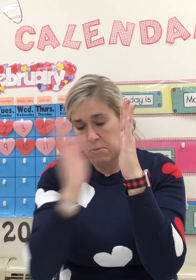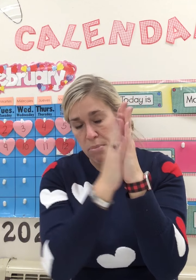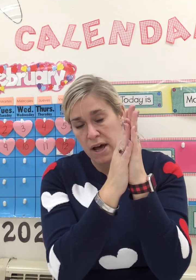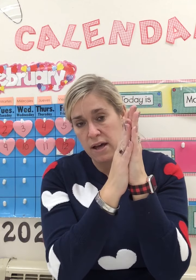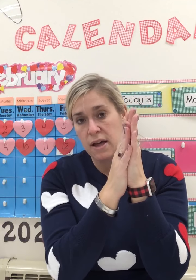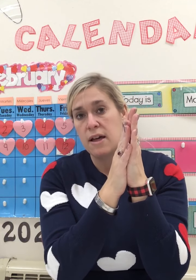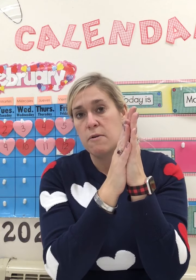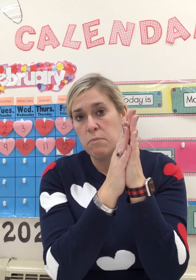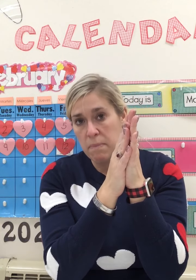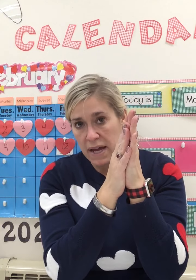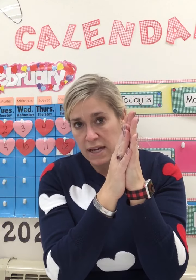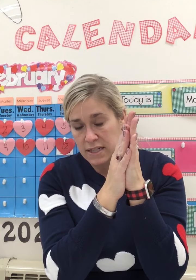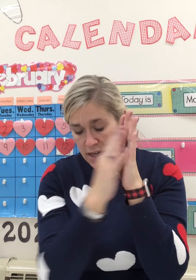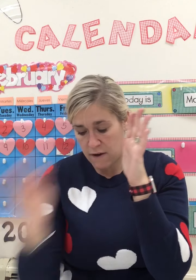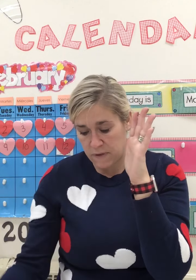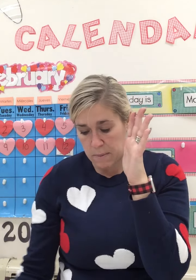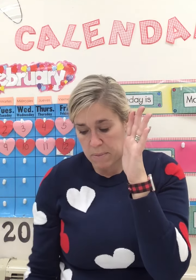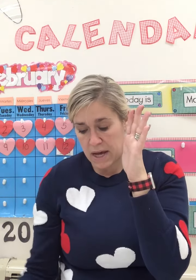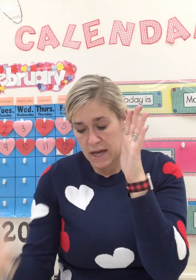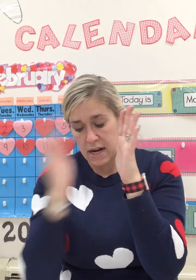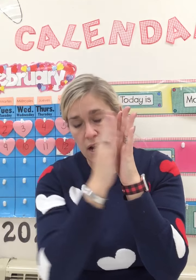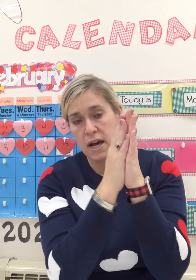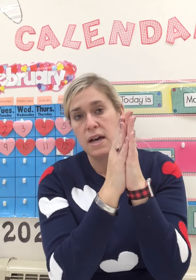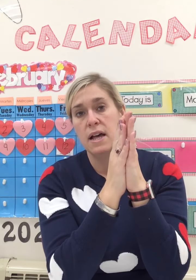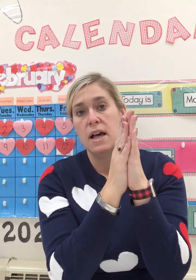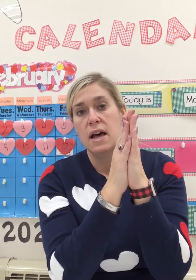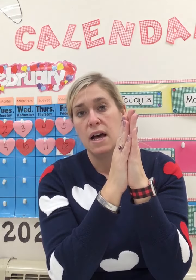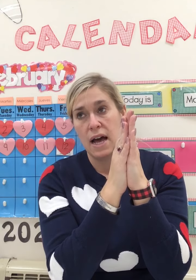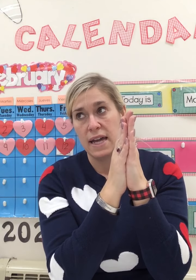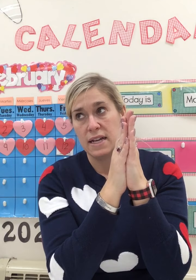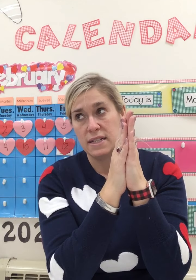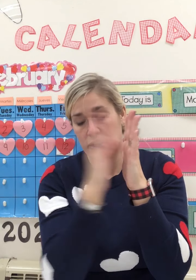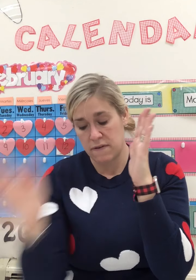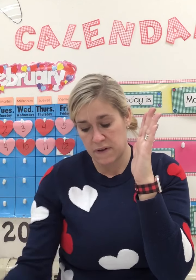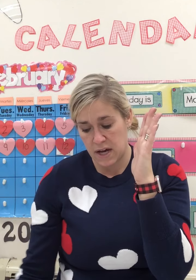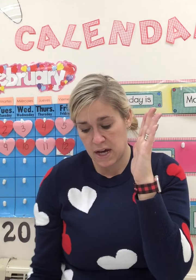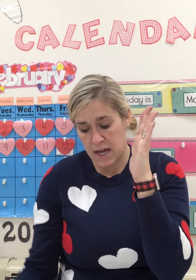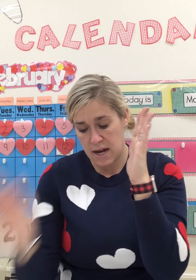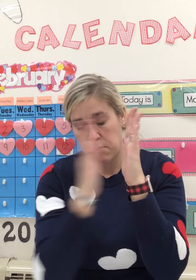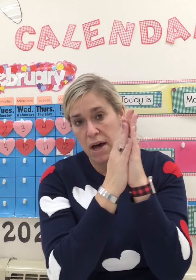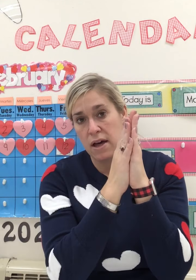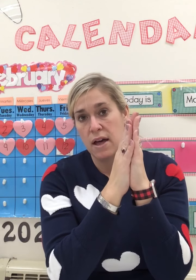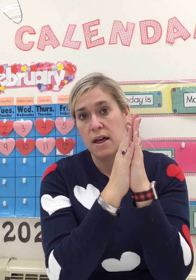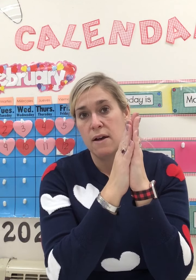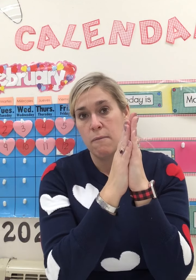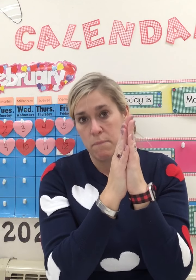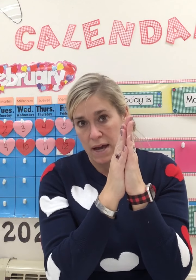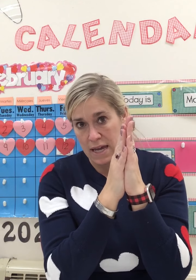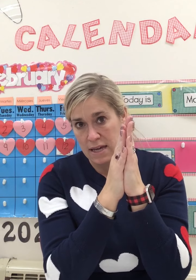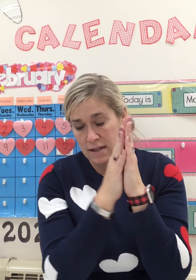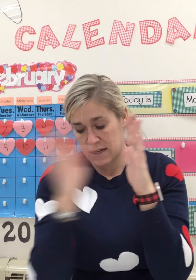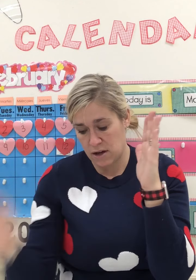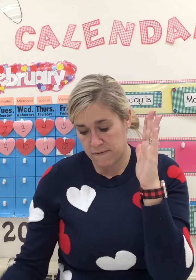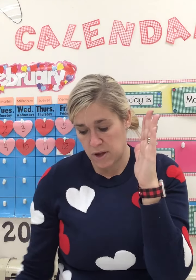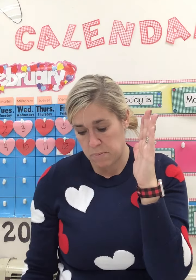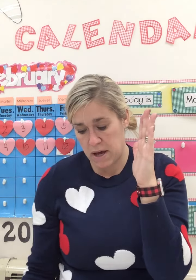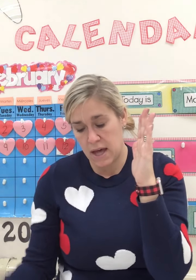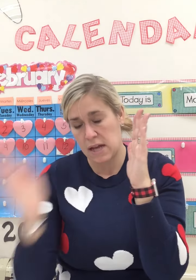b. Bike. Take off the b at a h. Hike. Take off the h at a p. Pike. Take off the p at a